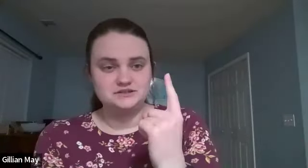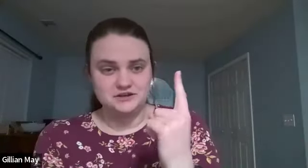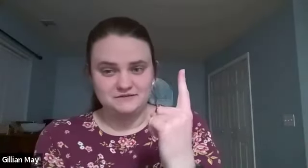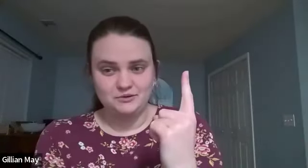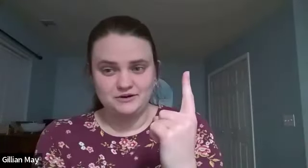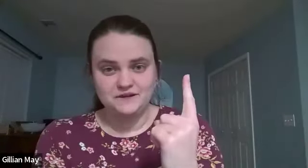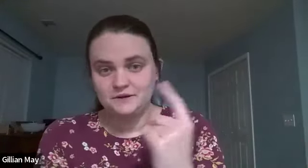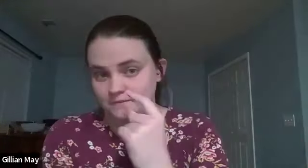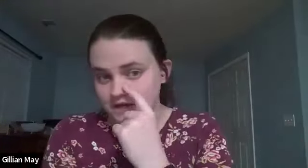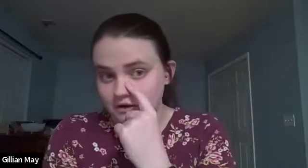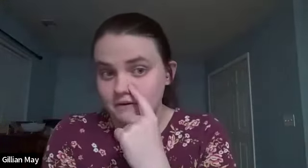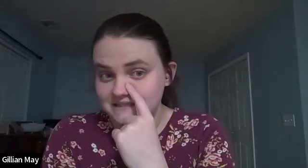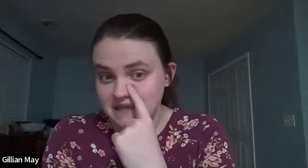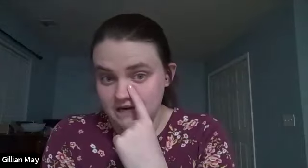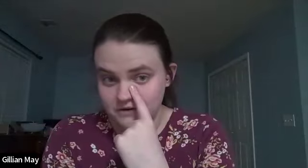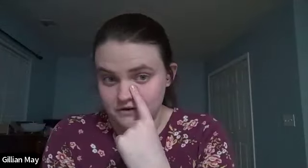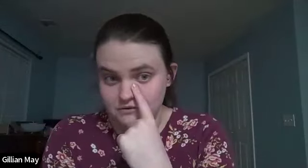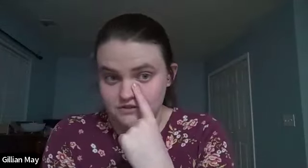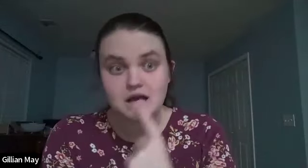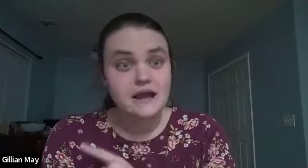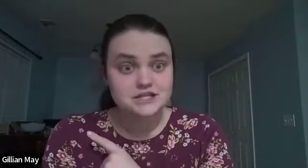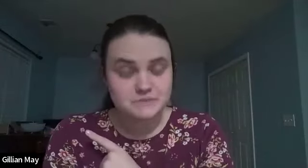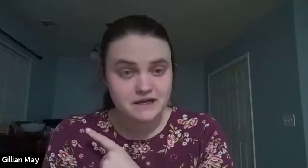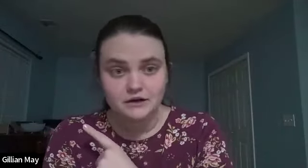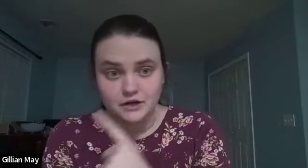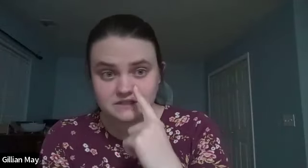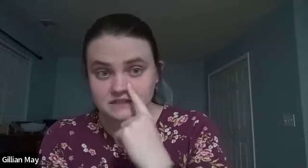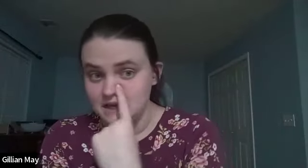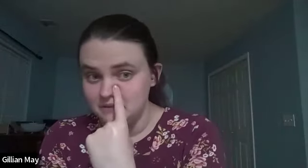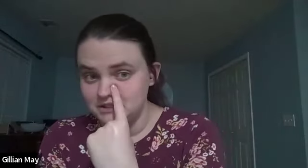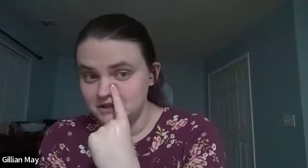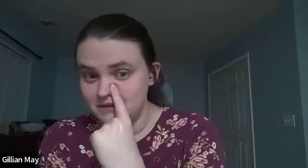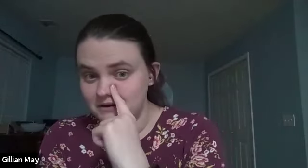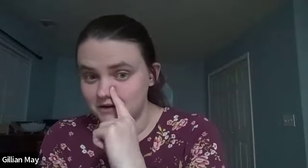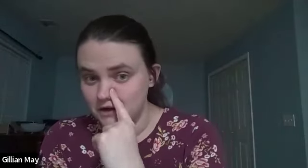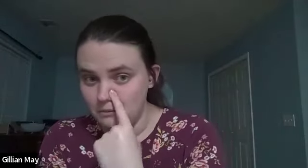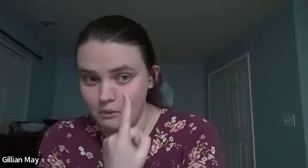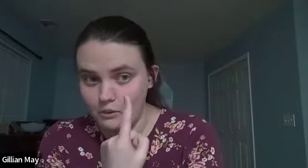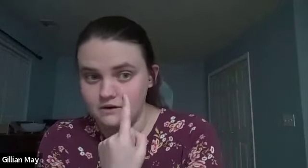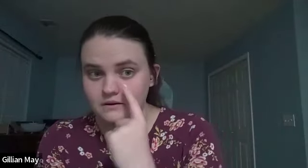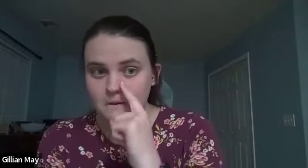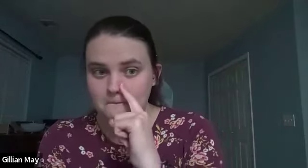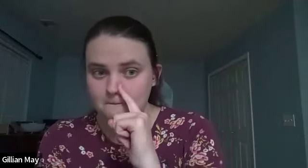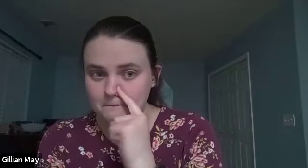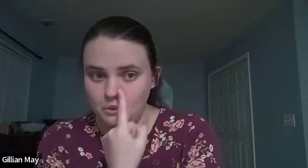you're going to have your pointer finger and you're going on the side of your nose. So we're not actually picking our noses, but you're going to come here and you're going to go bored,